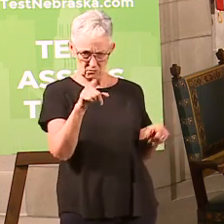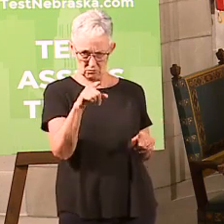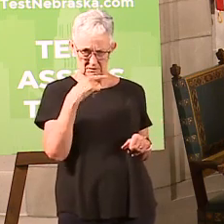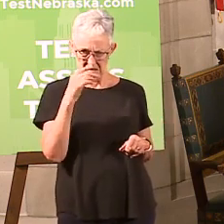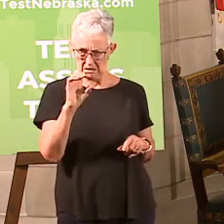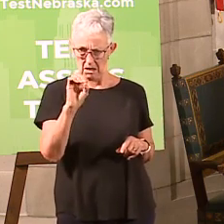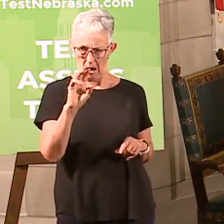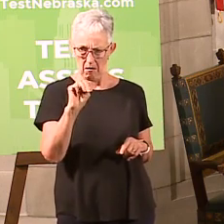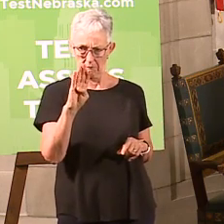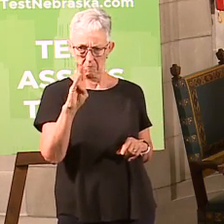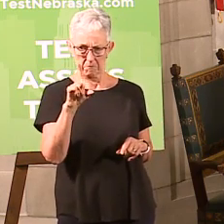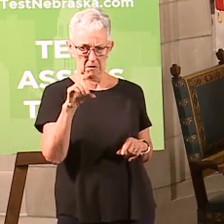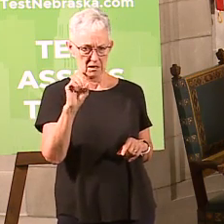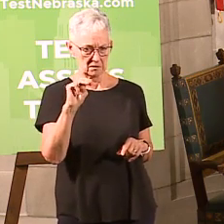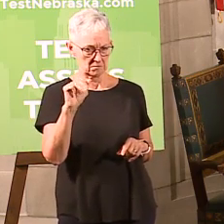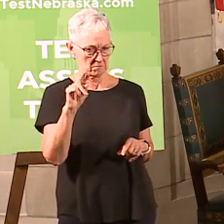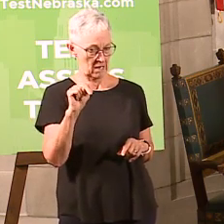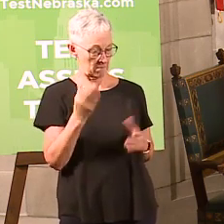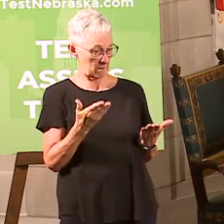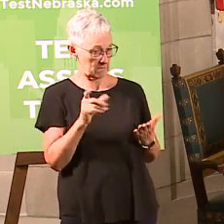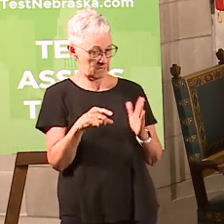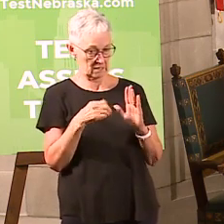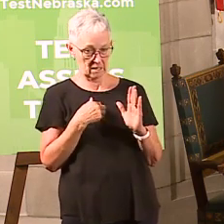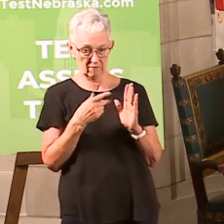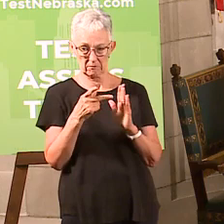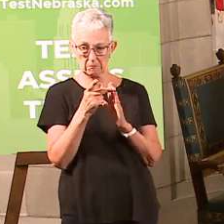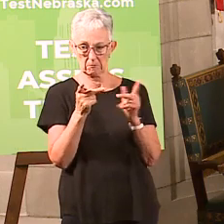and we'll deal with it that way.